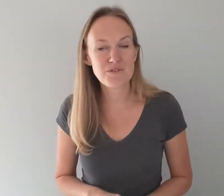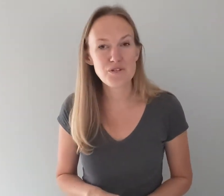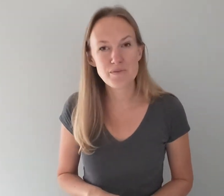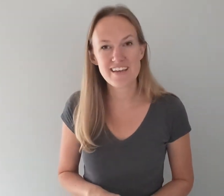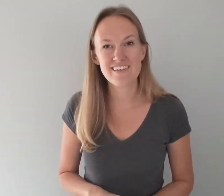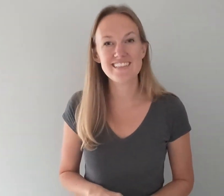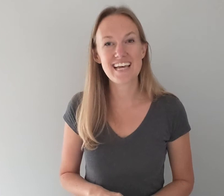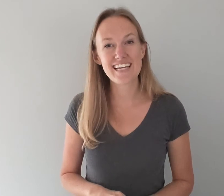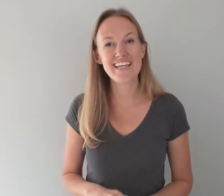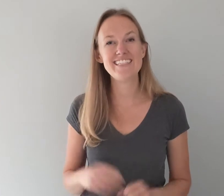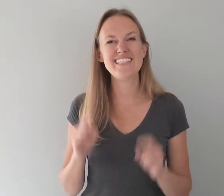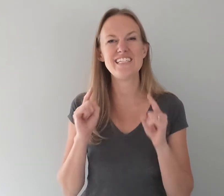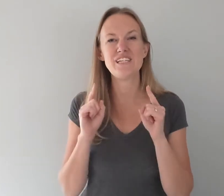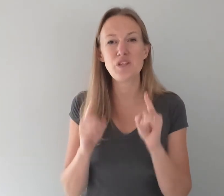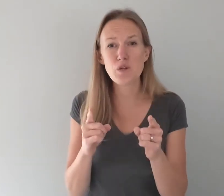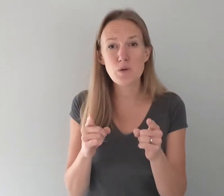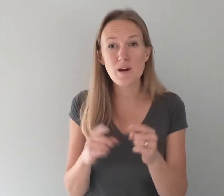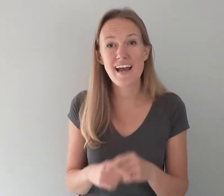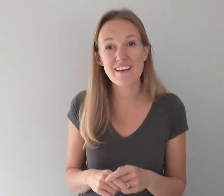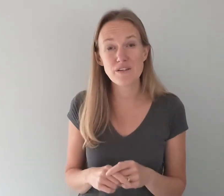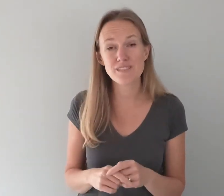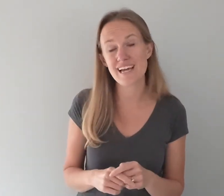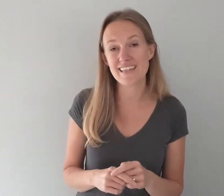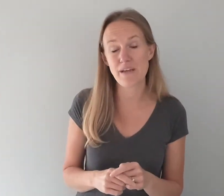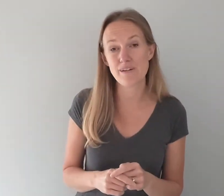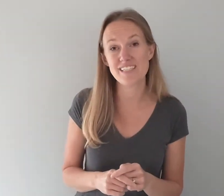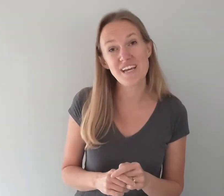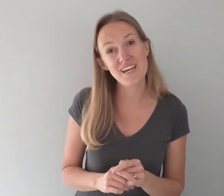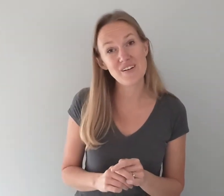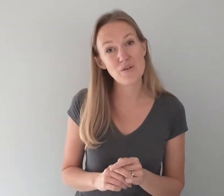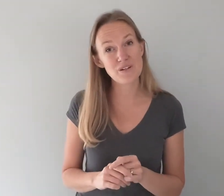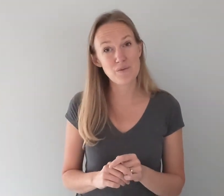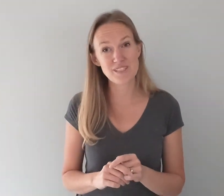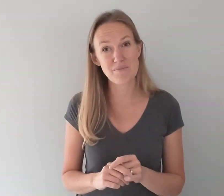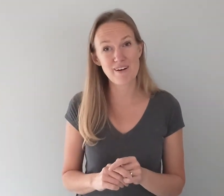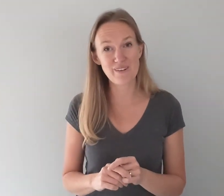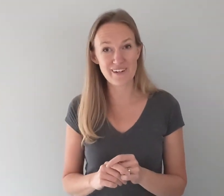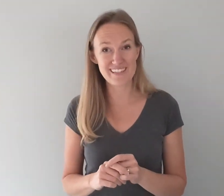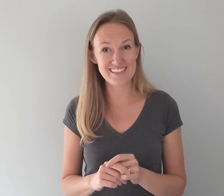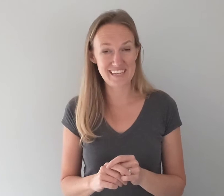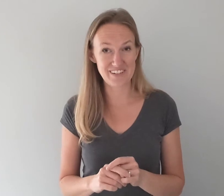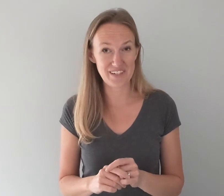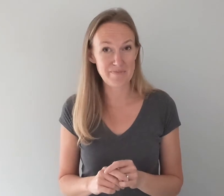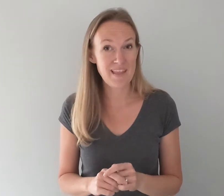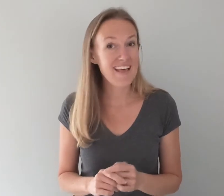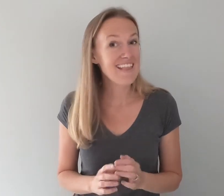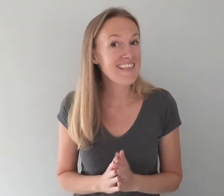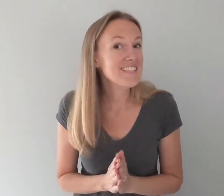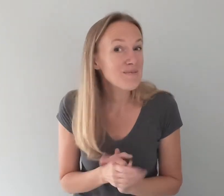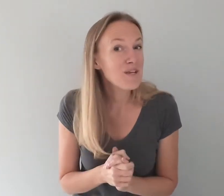YouTube channel dedicated to teaching you how to use sign language in order to worship our Lord and Savior. This week, we